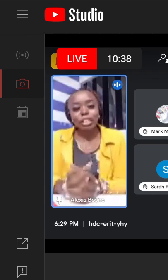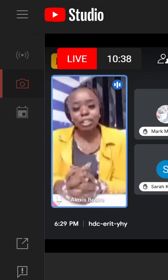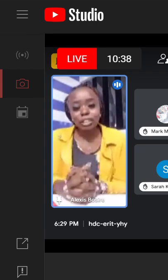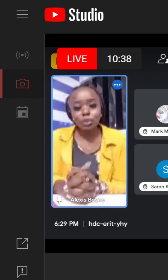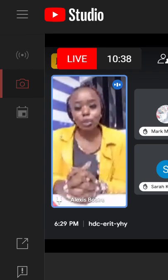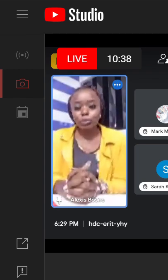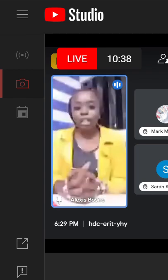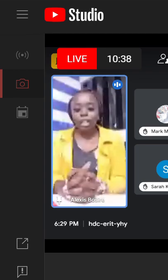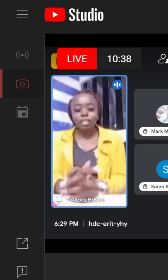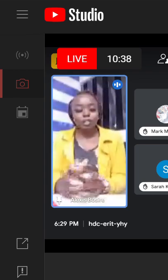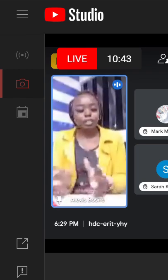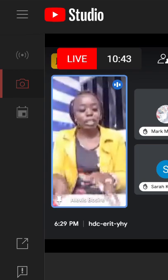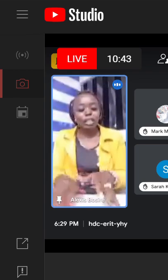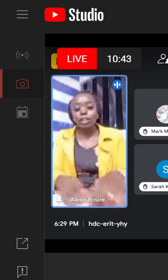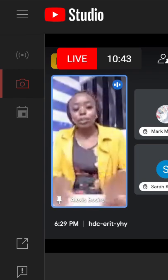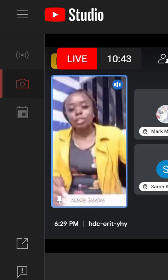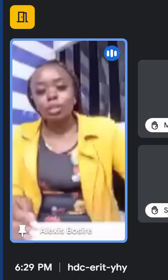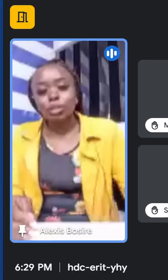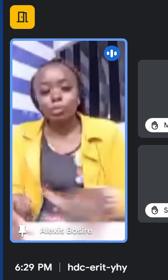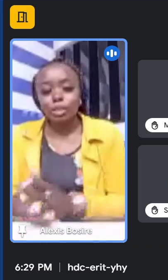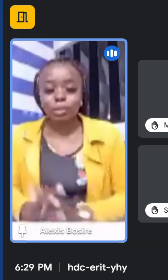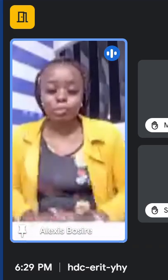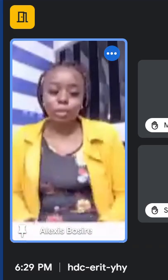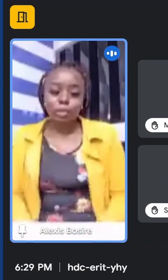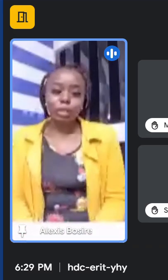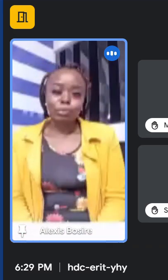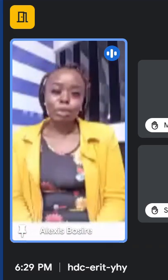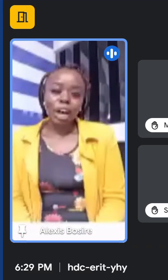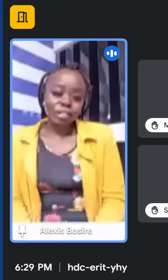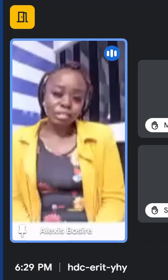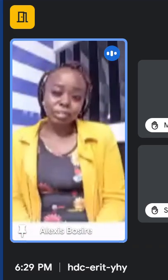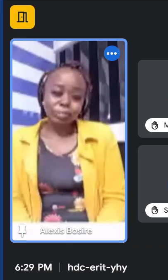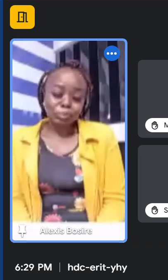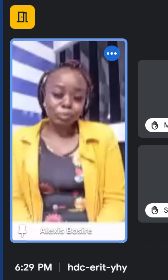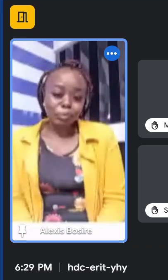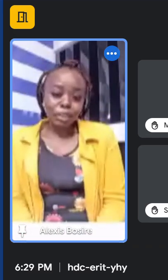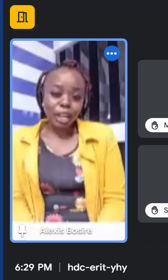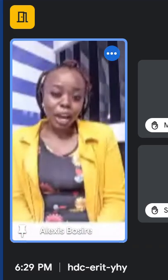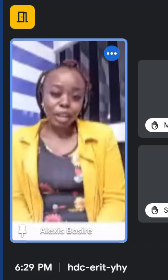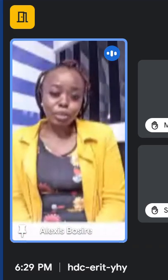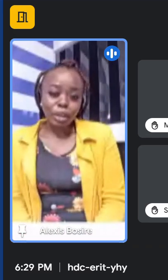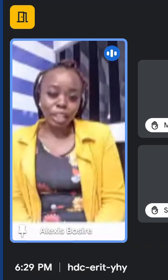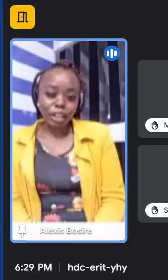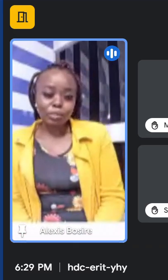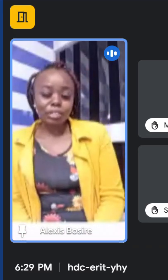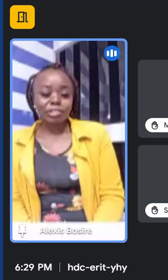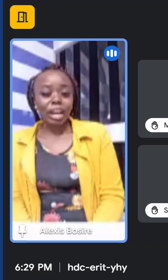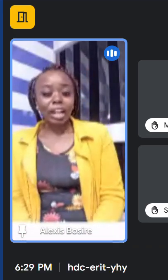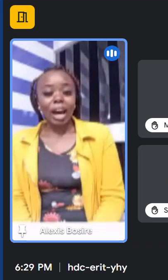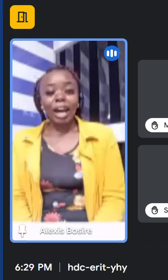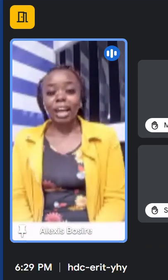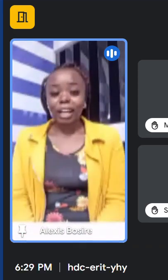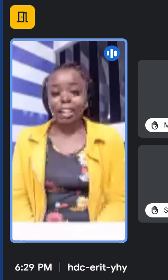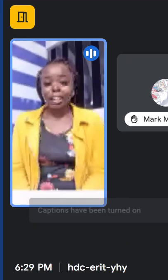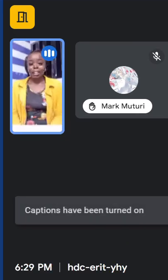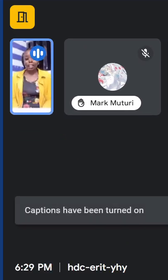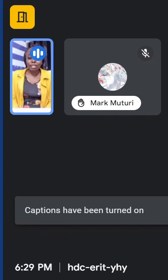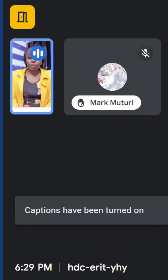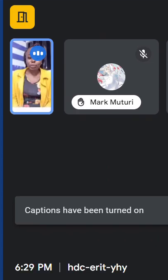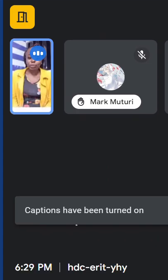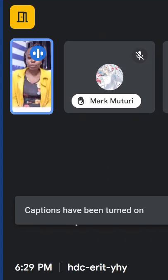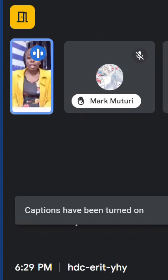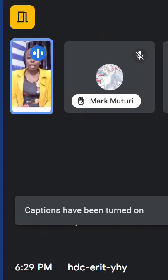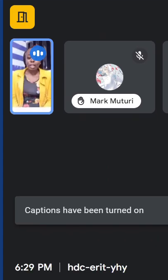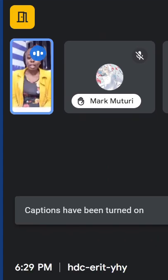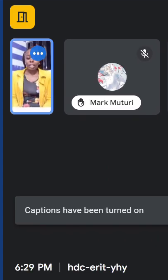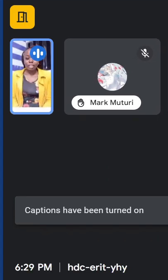Feel free to communicate on whichever problem you have. I go by the name Vivian. I and Alexis